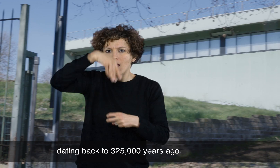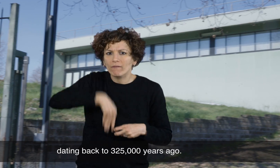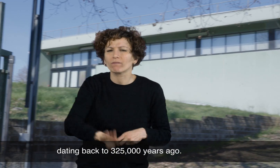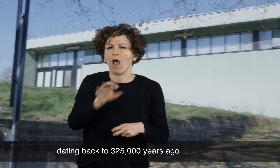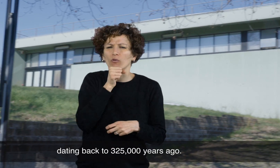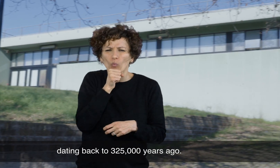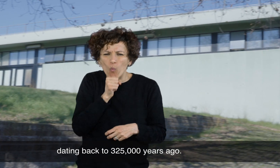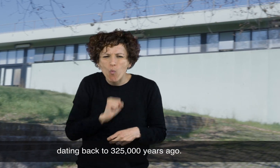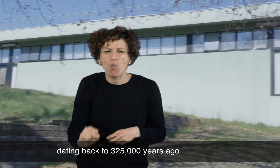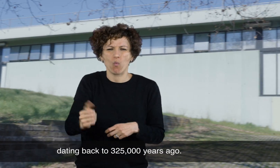325,000 years ago.